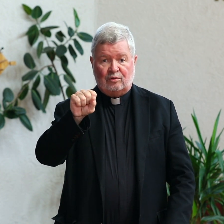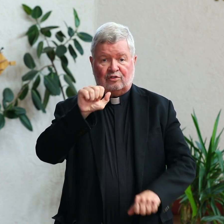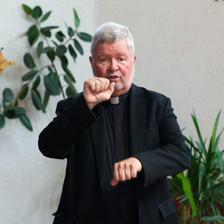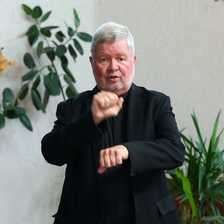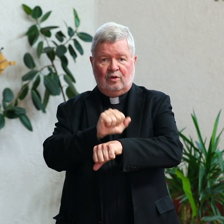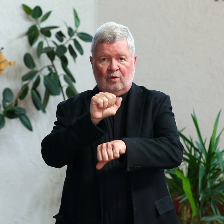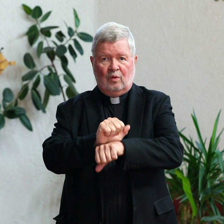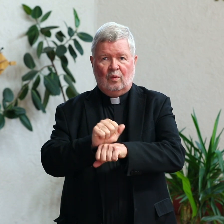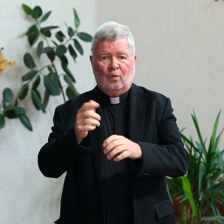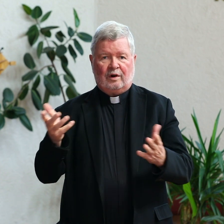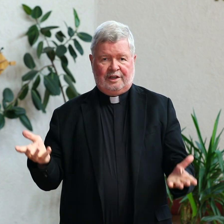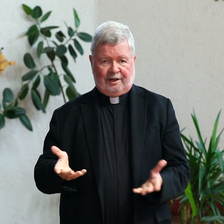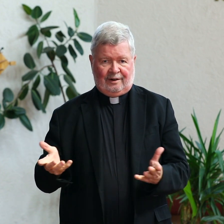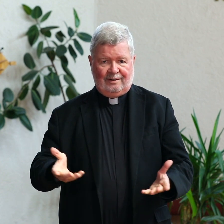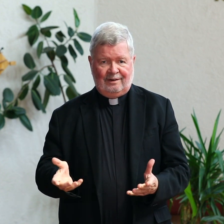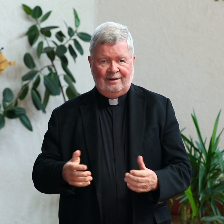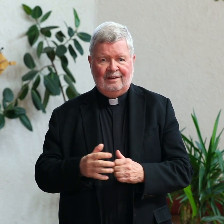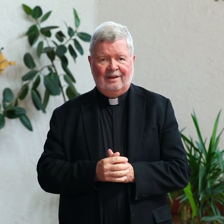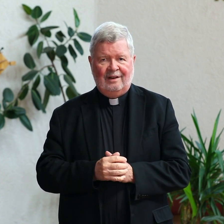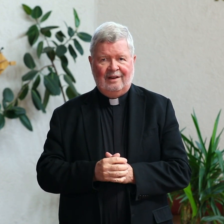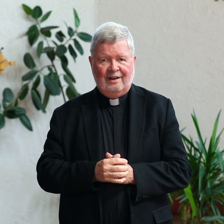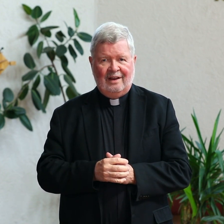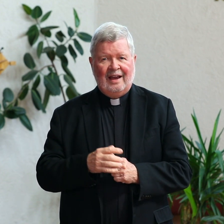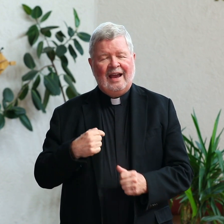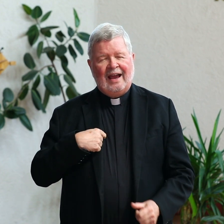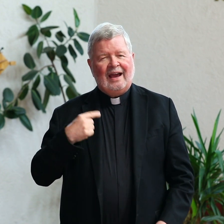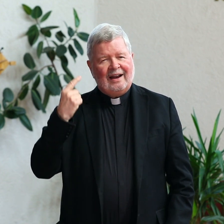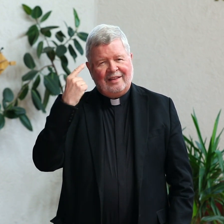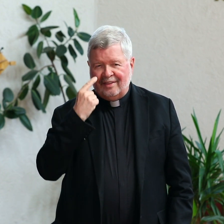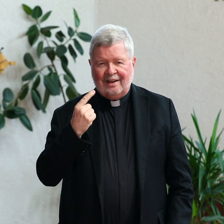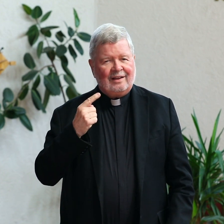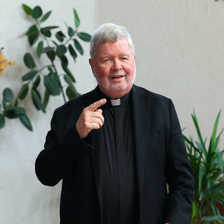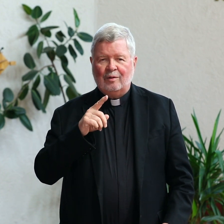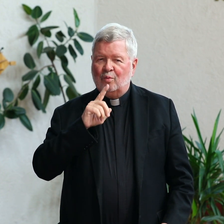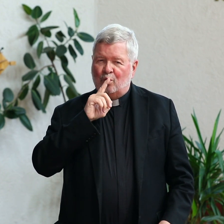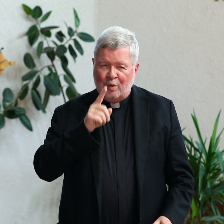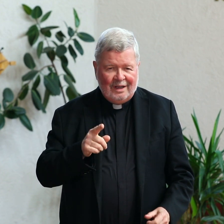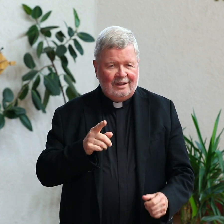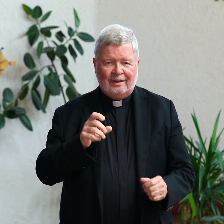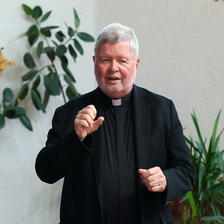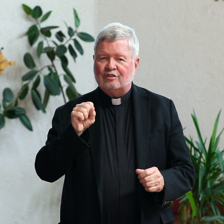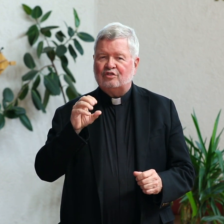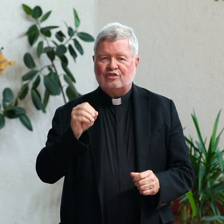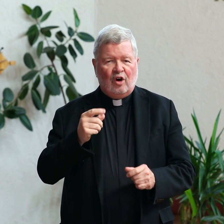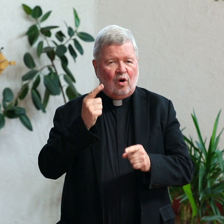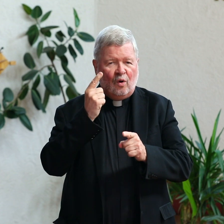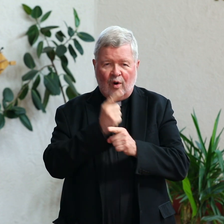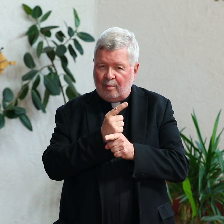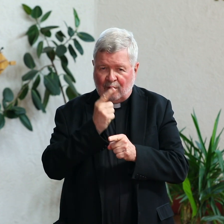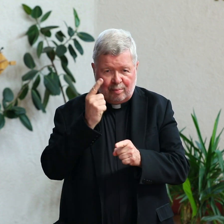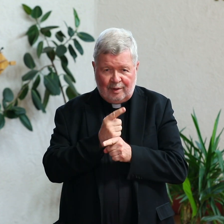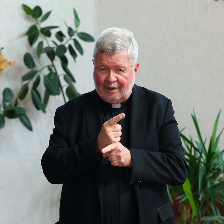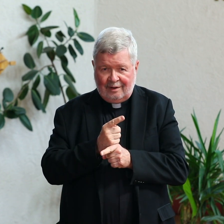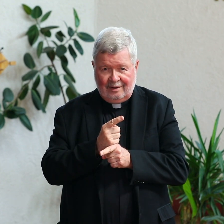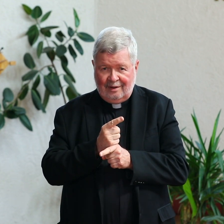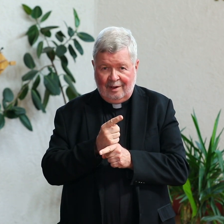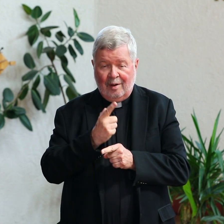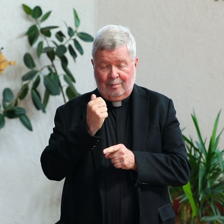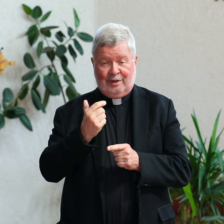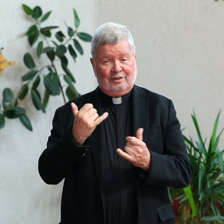heroes work here. And I think really that is so appropriate, because